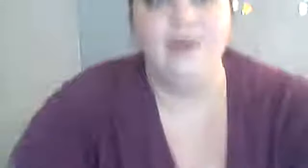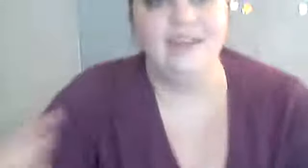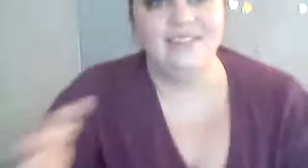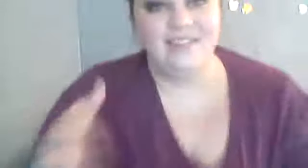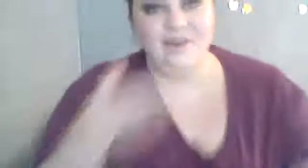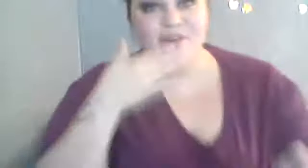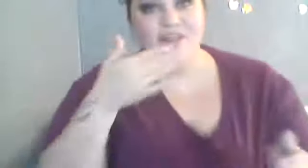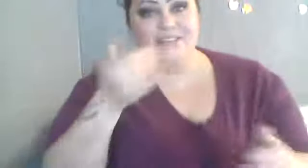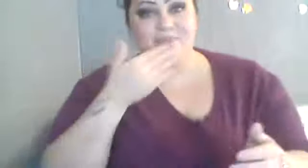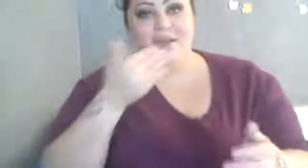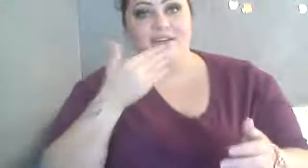Okay, there we go. That's better.